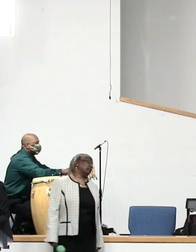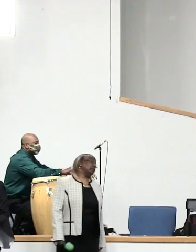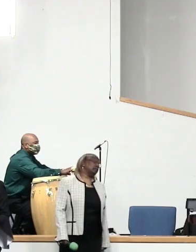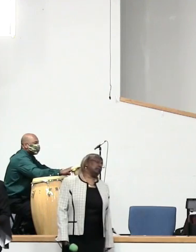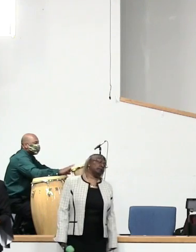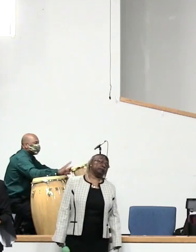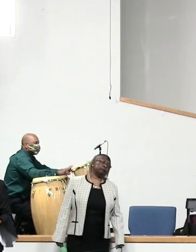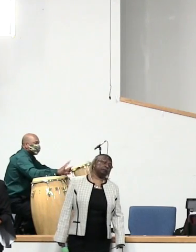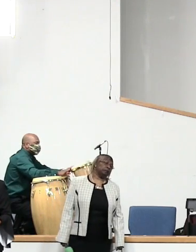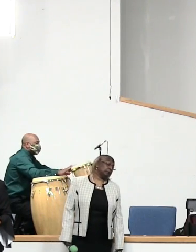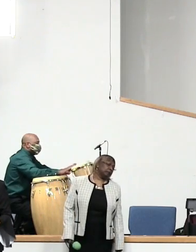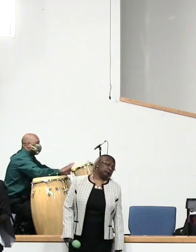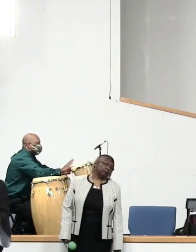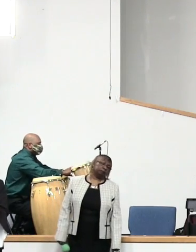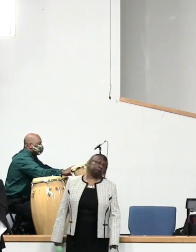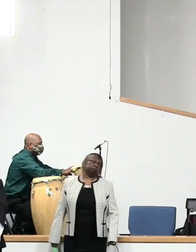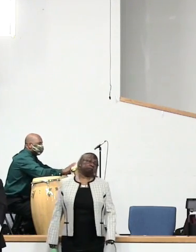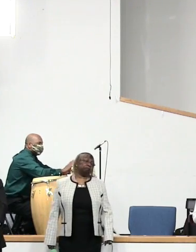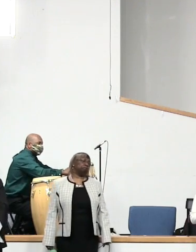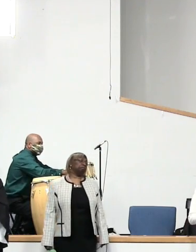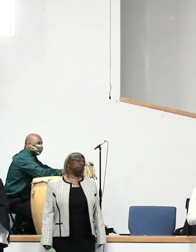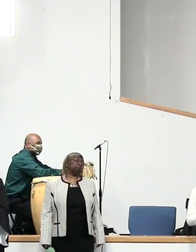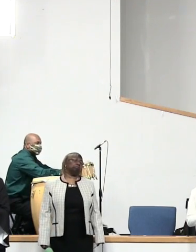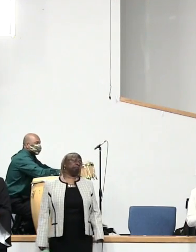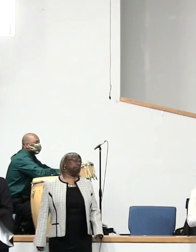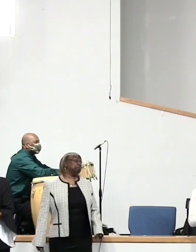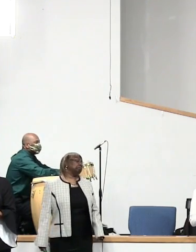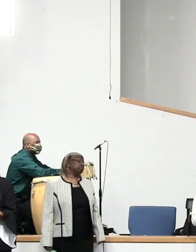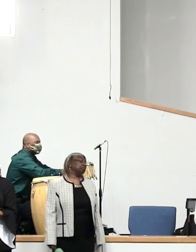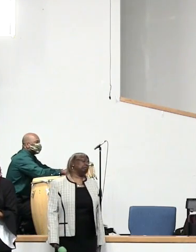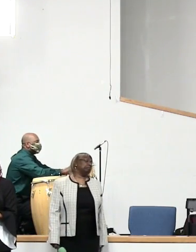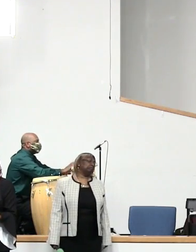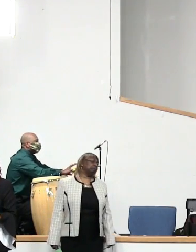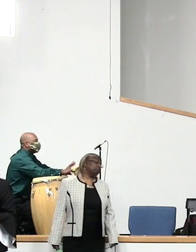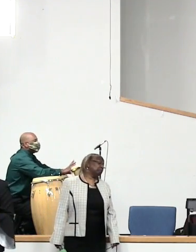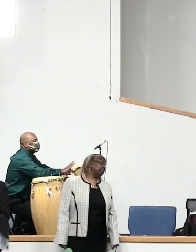You know my name.